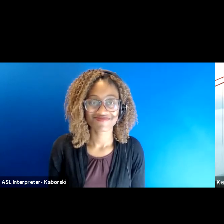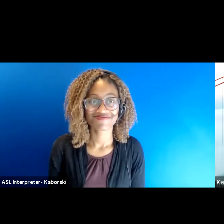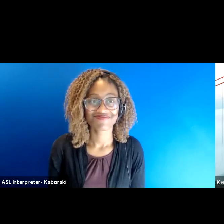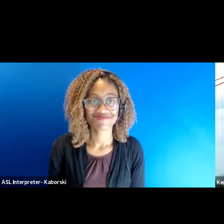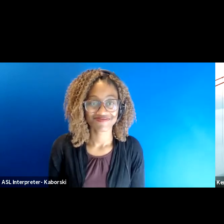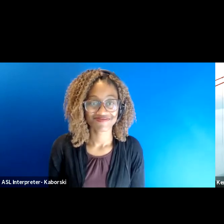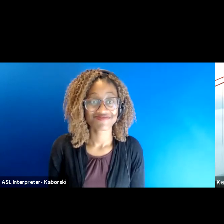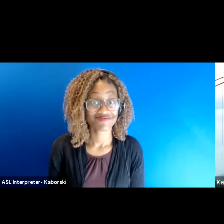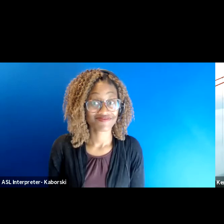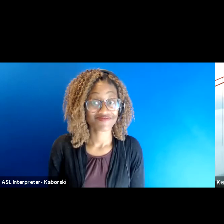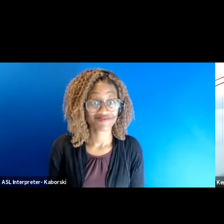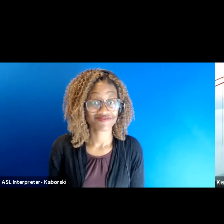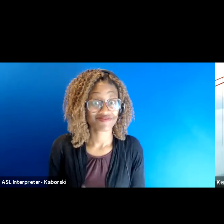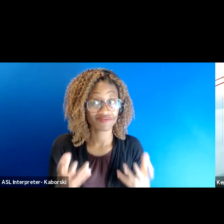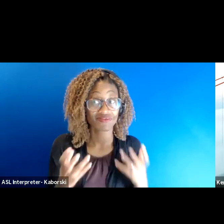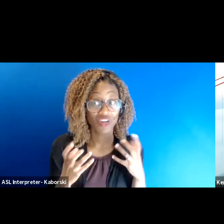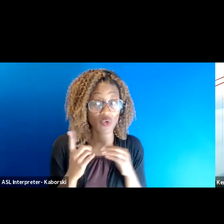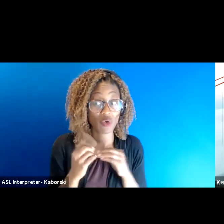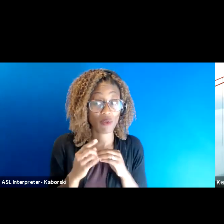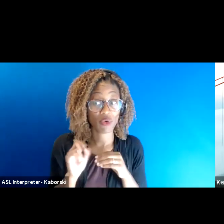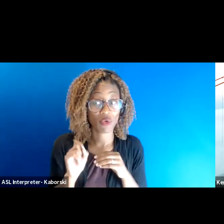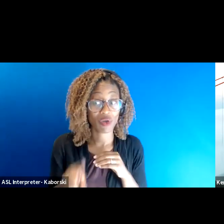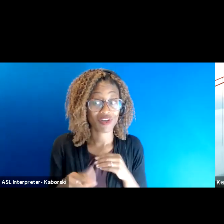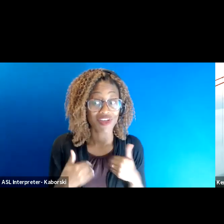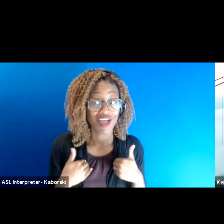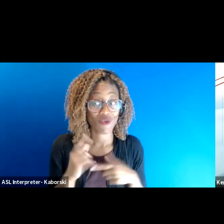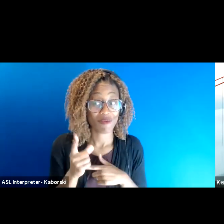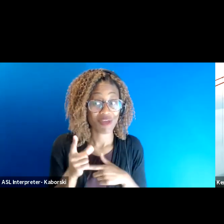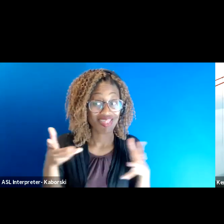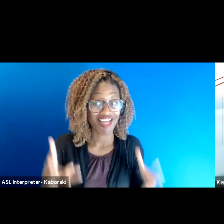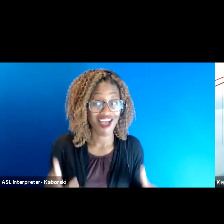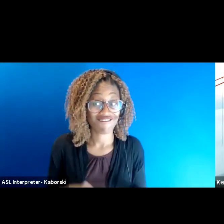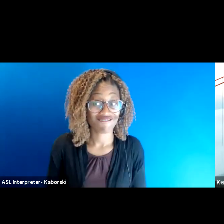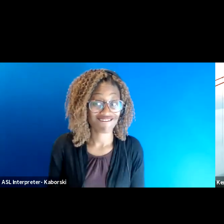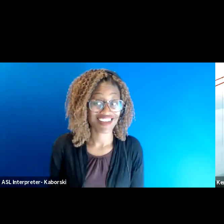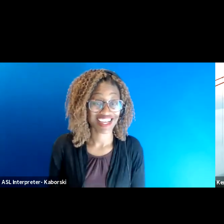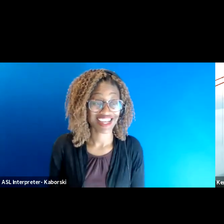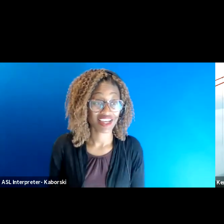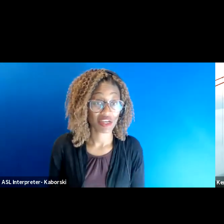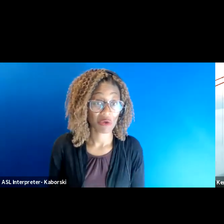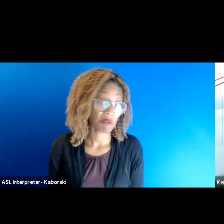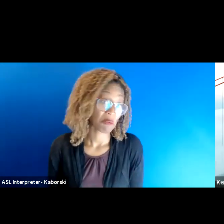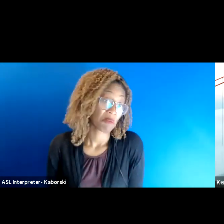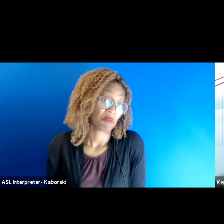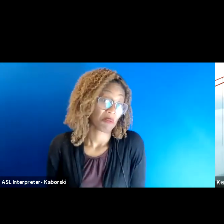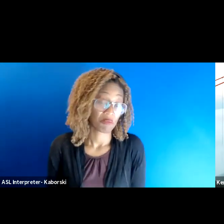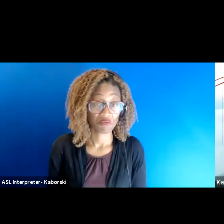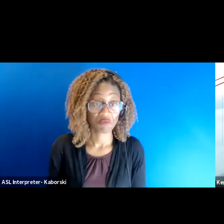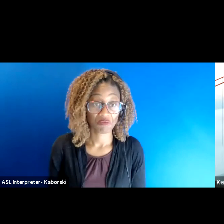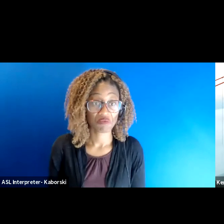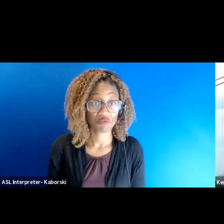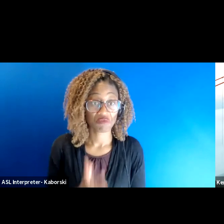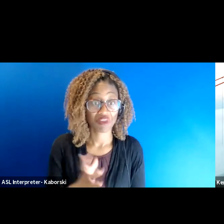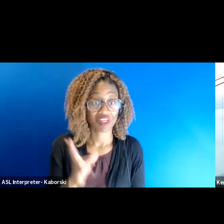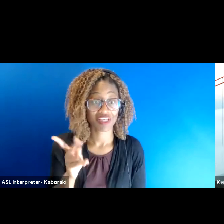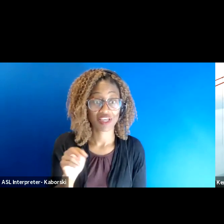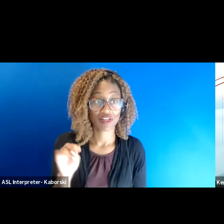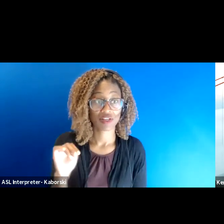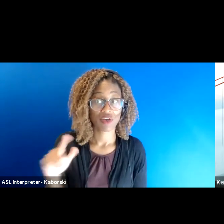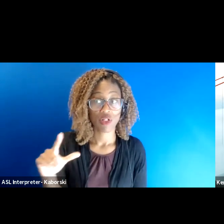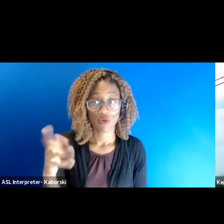Do we want to go through one more question? We got 1 minute left. Okay, we can. Unless Kendall has something he wants to